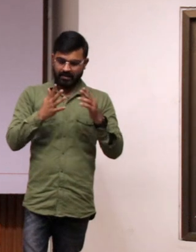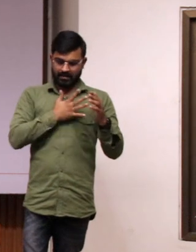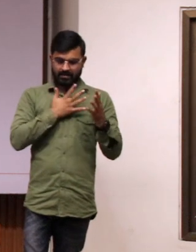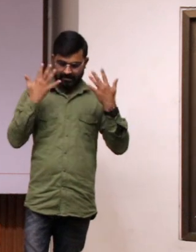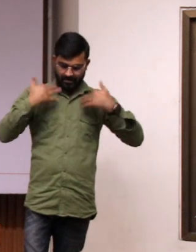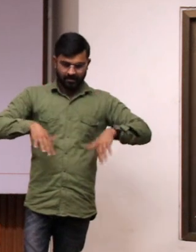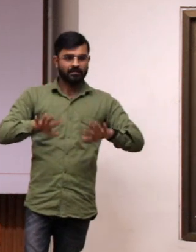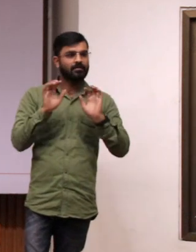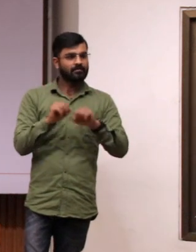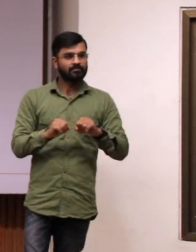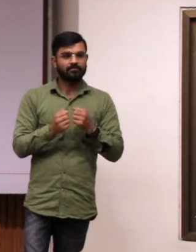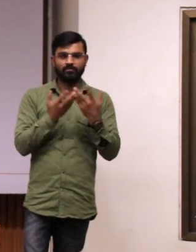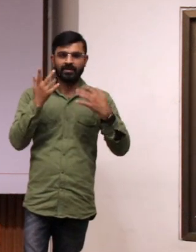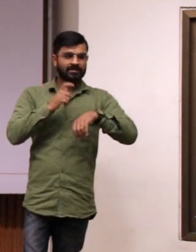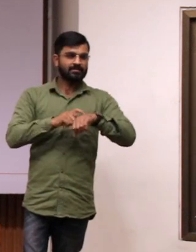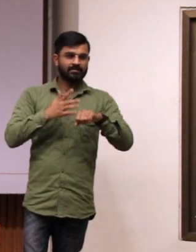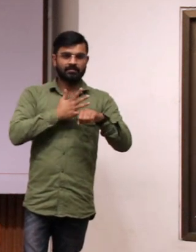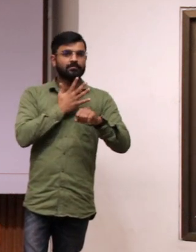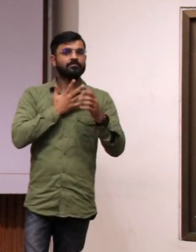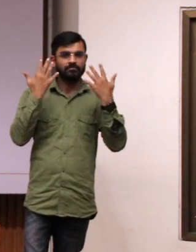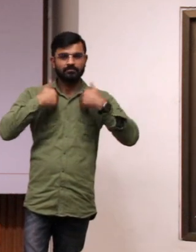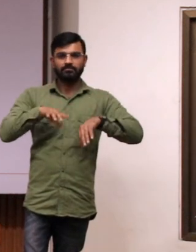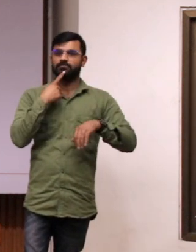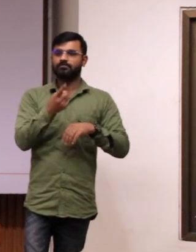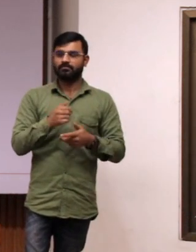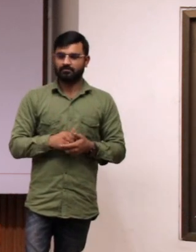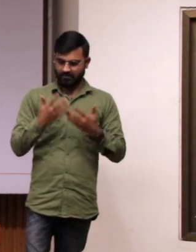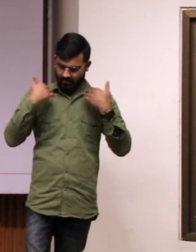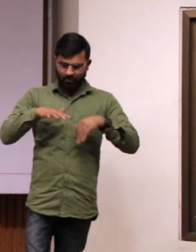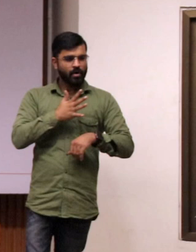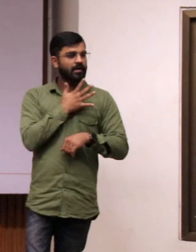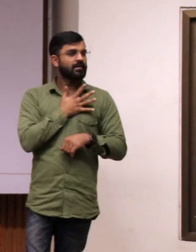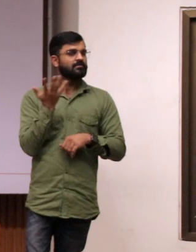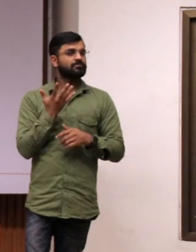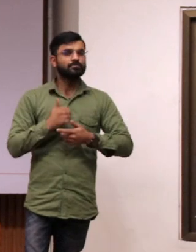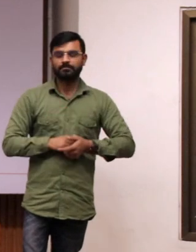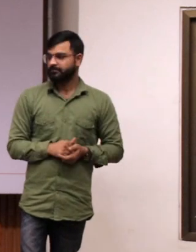cloth, which I also lot of time wear, and many times say that why you wear green cloth.